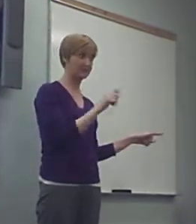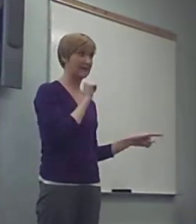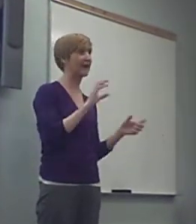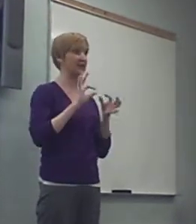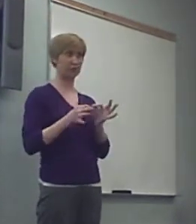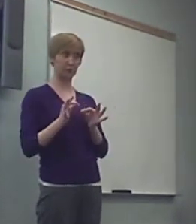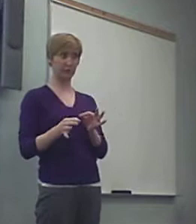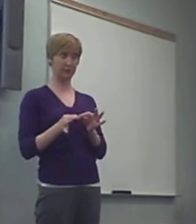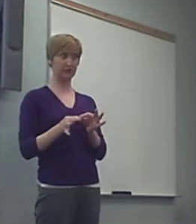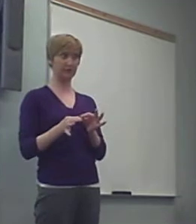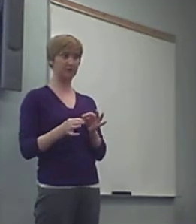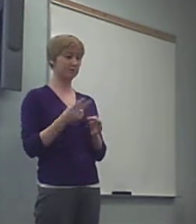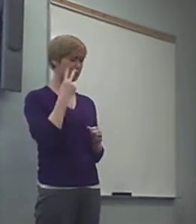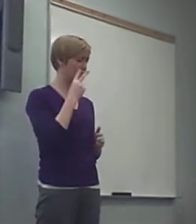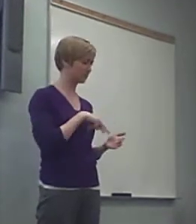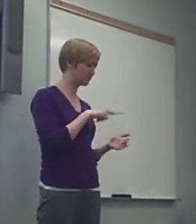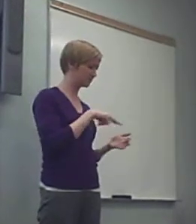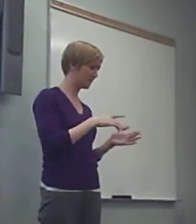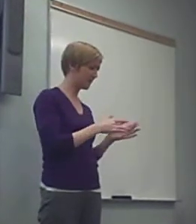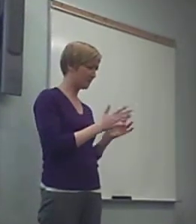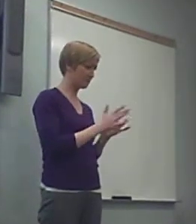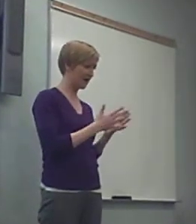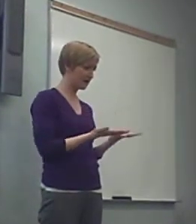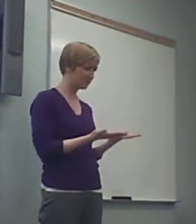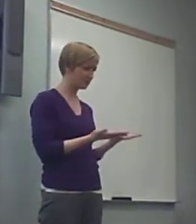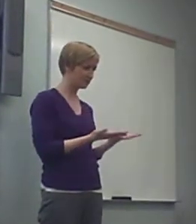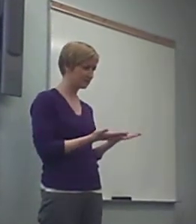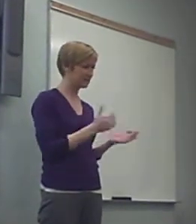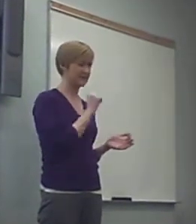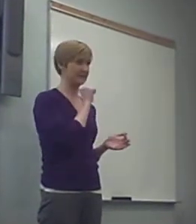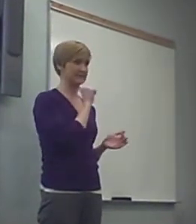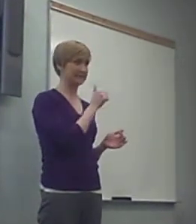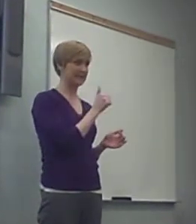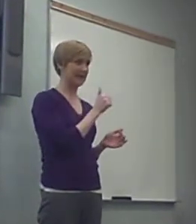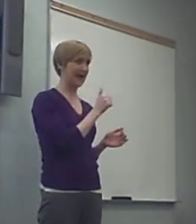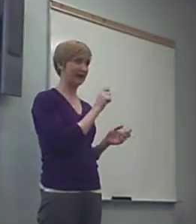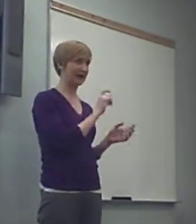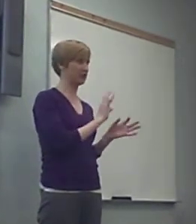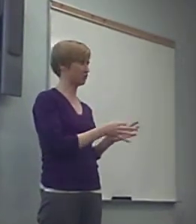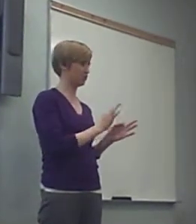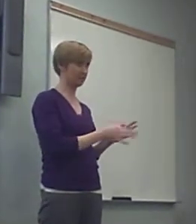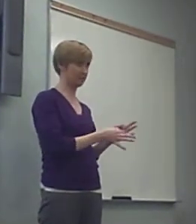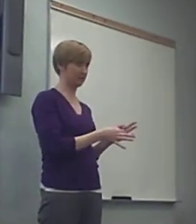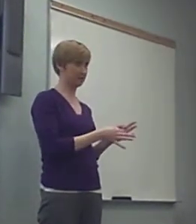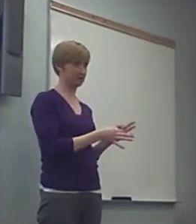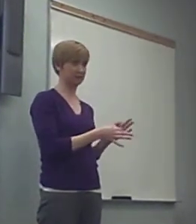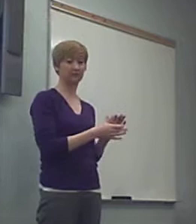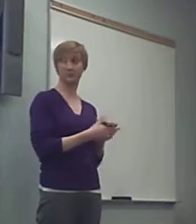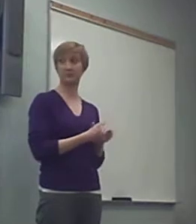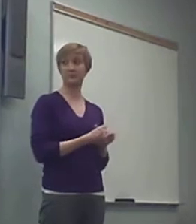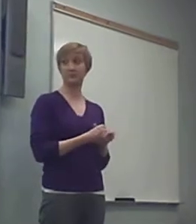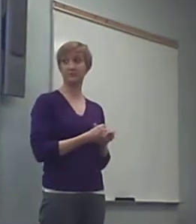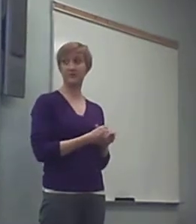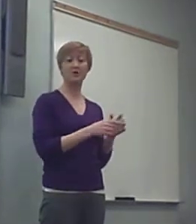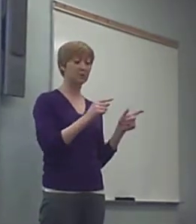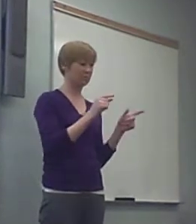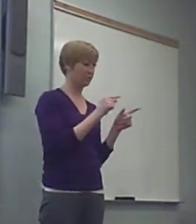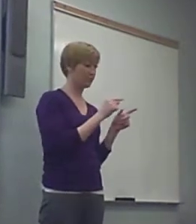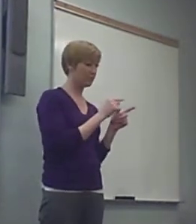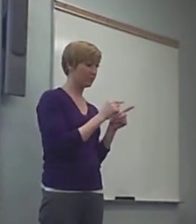could have interpreted better than that. But it's not an interpretation. It's a translation, which is a very, very different process. The words of the original language and